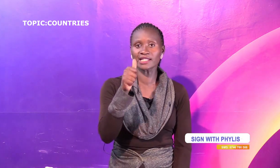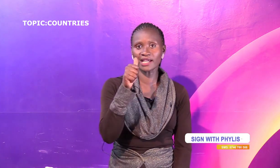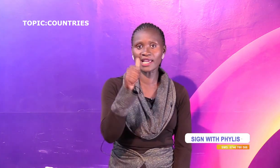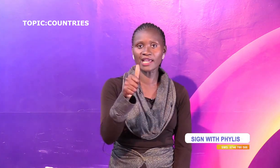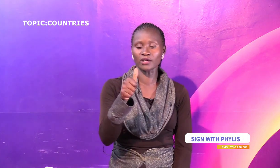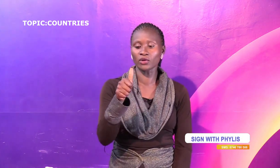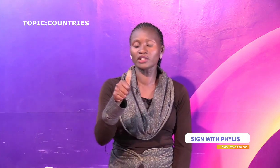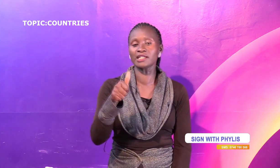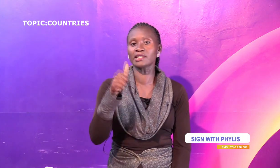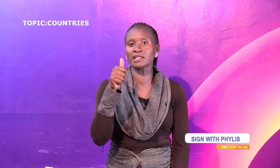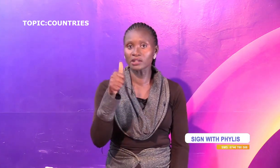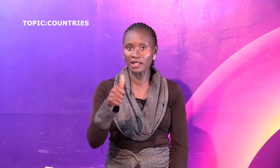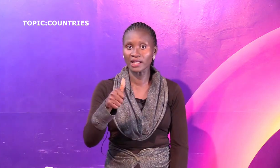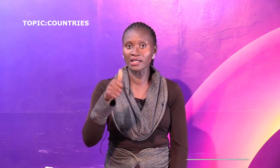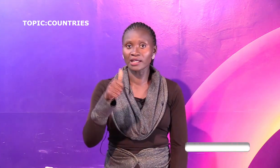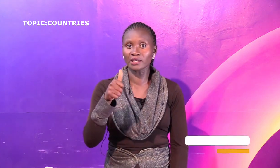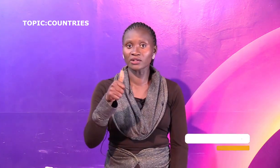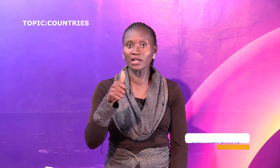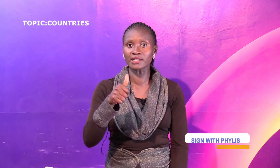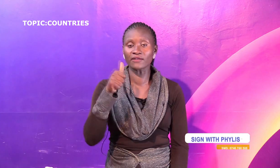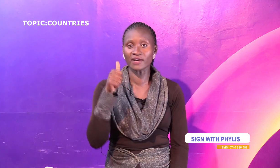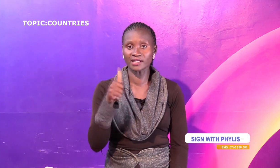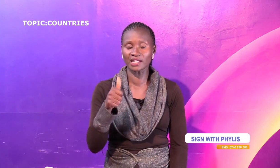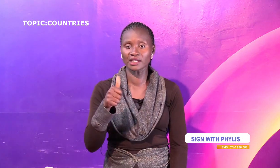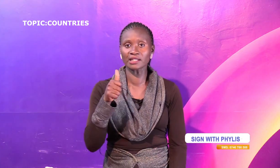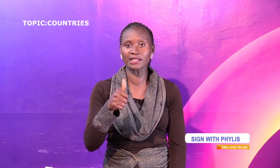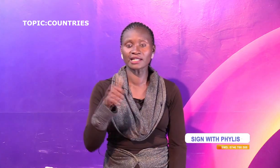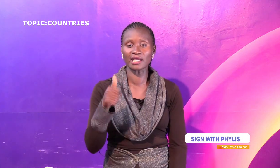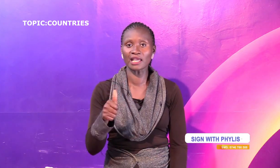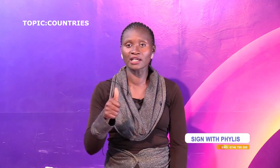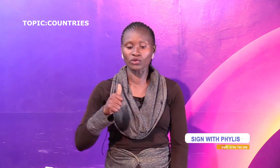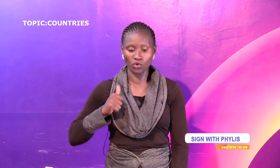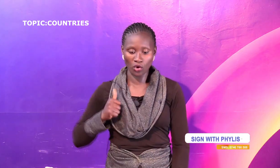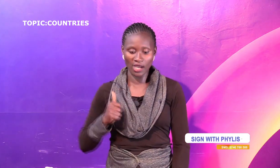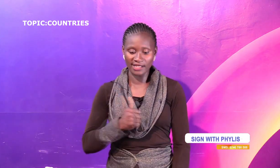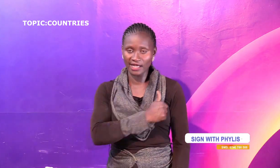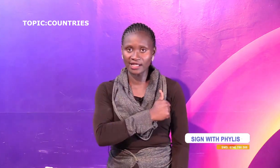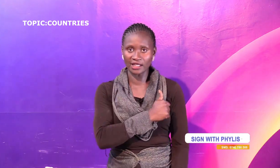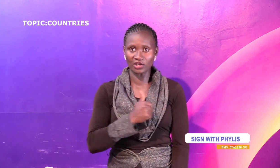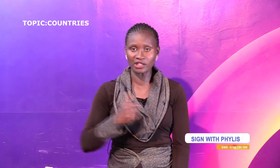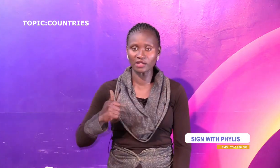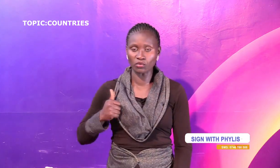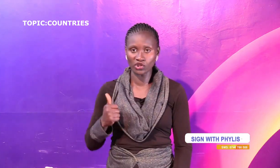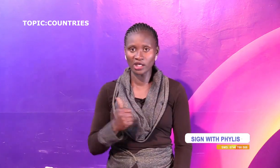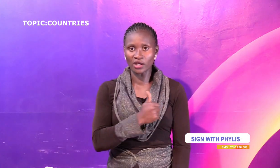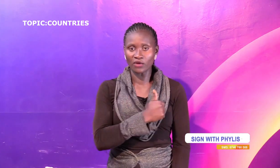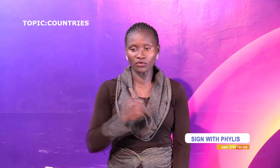A, you just initialize the first letter. This is letter A, so Atlanta. You're just pushing from your